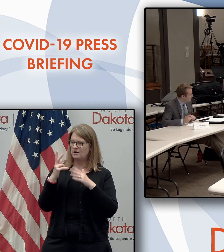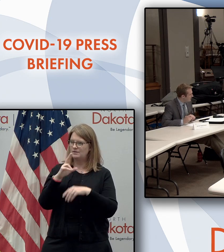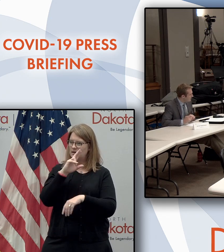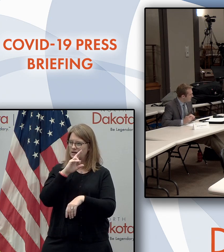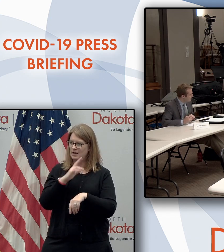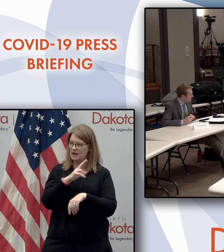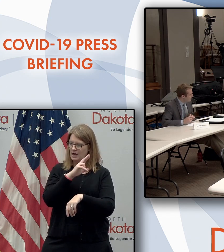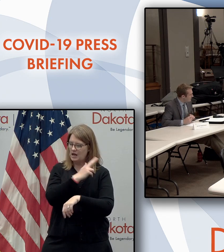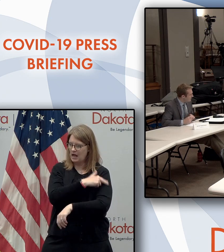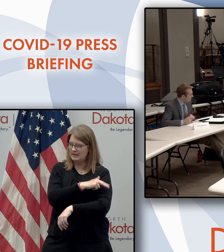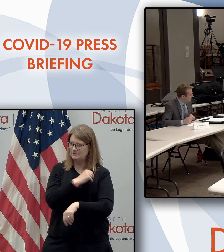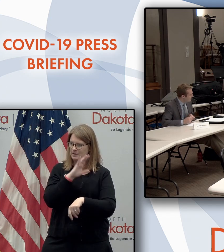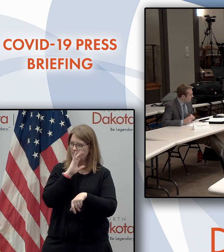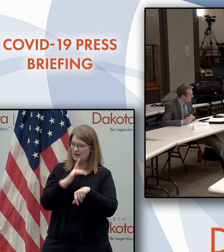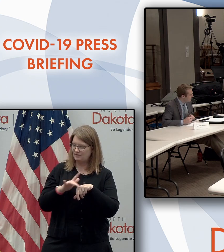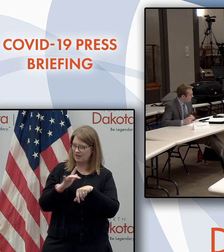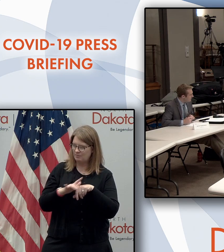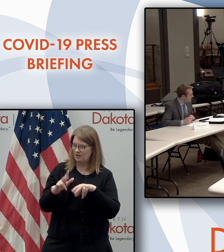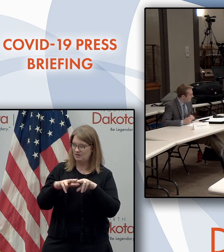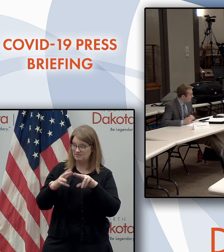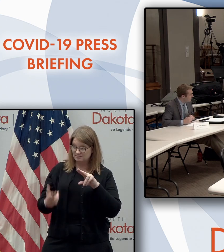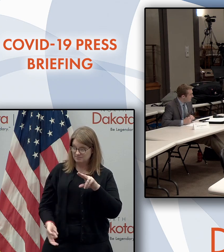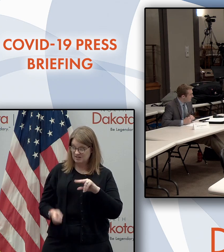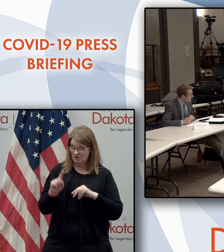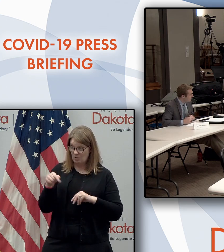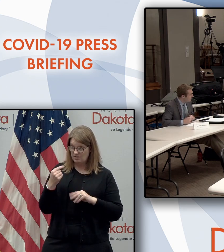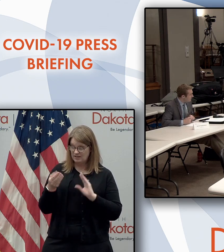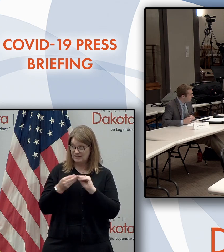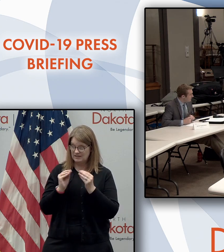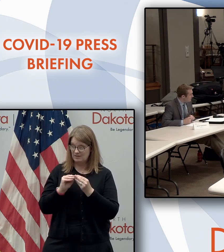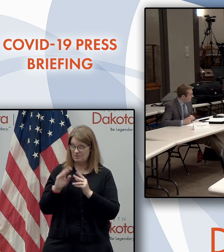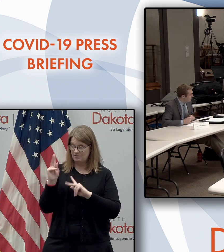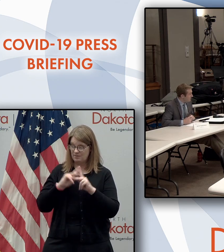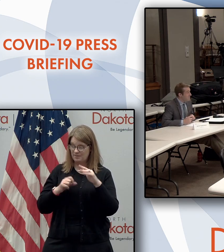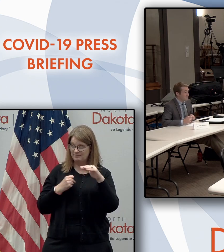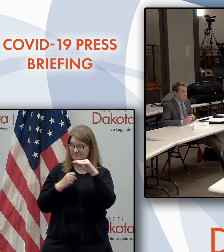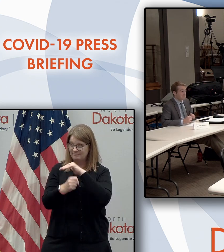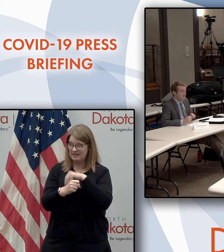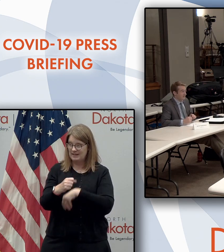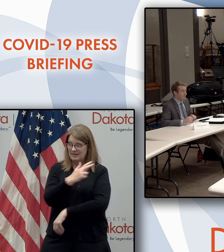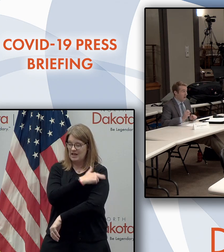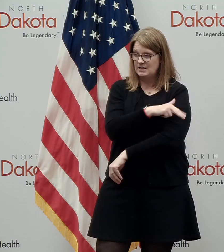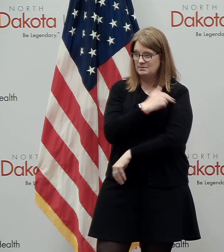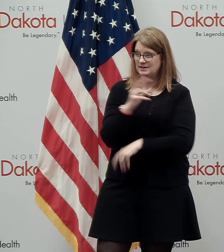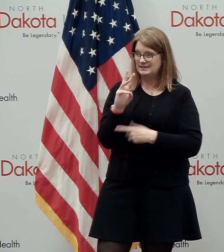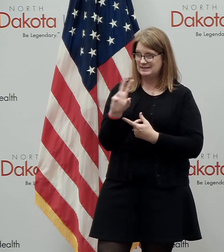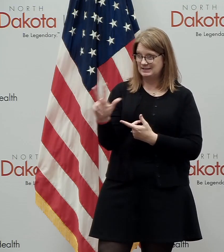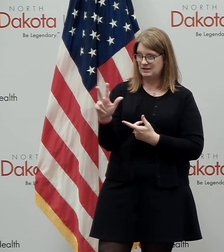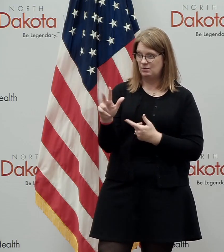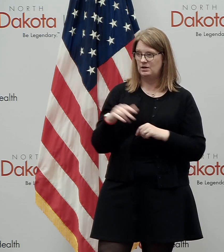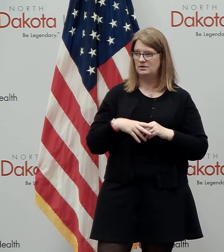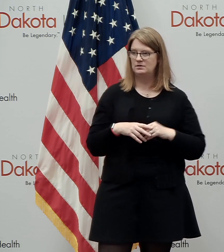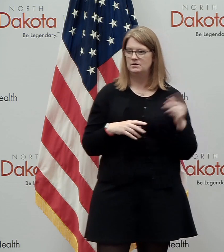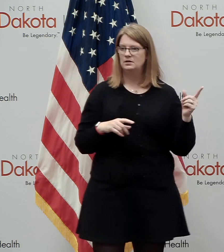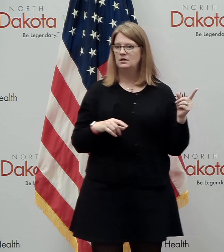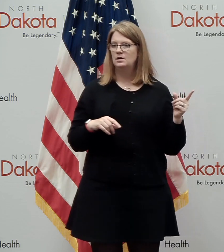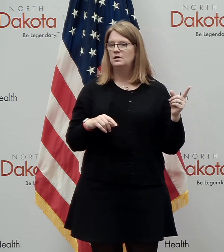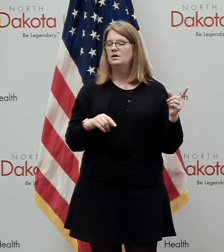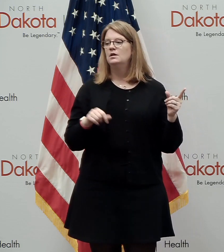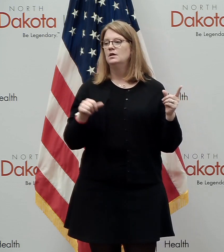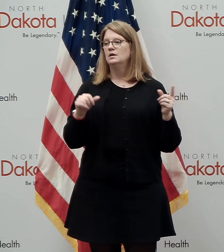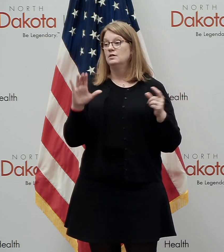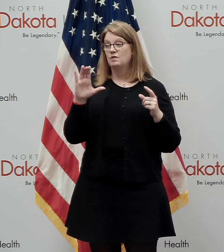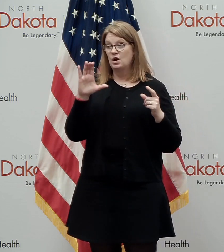Are we short of hospital beds with only 63 hospitalized statewide today? Well, we're not short of hospital beds